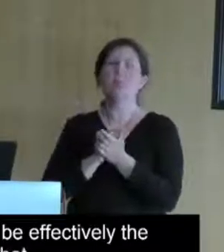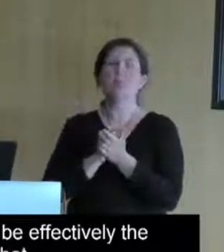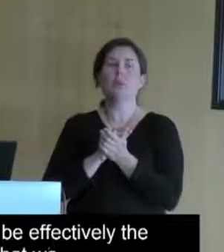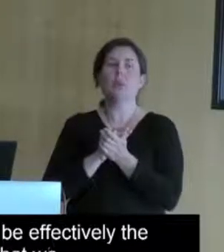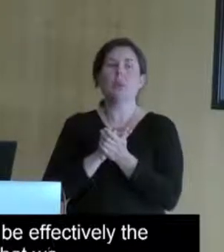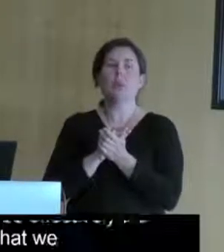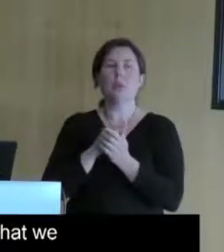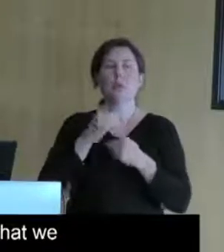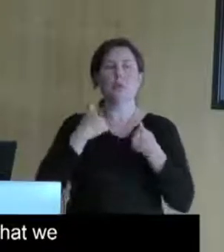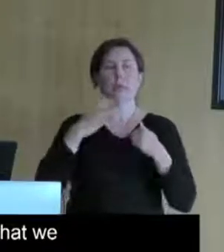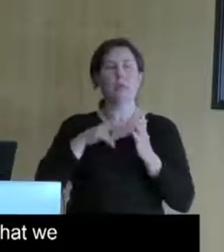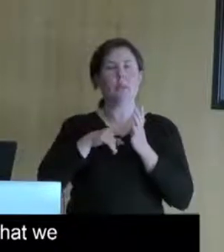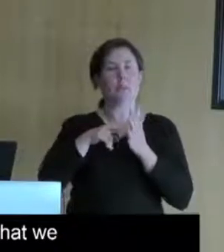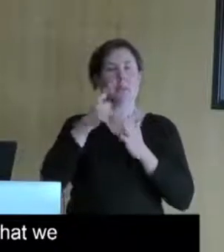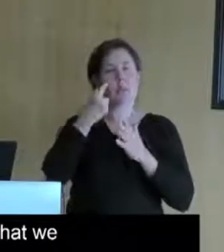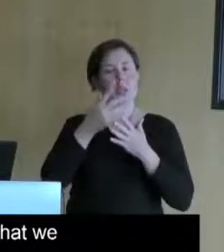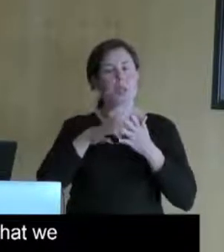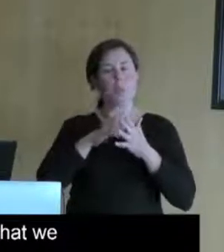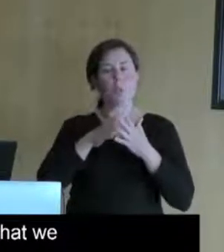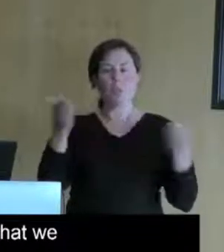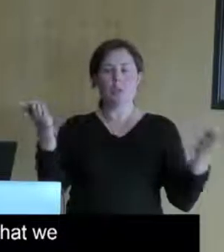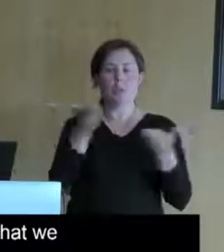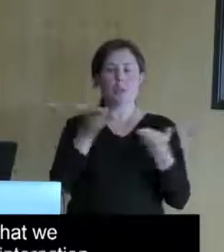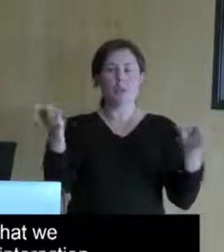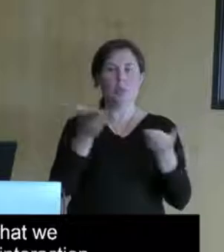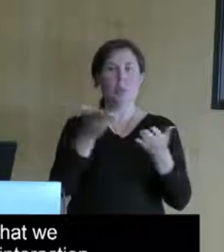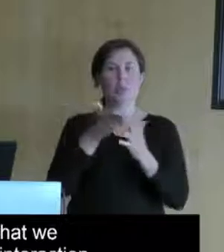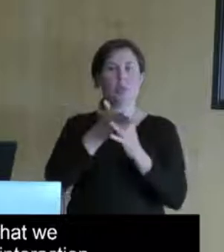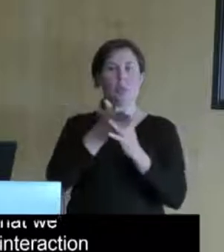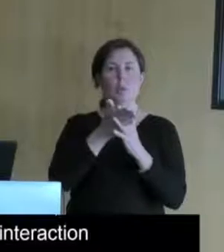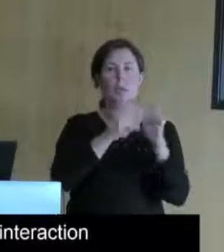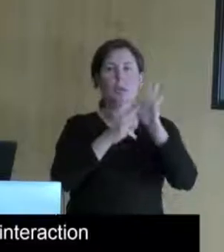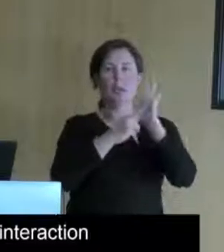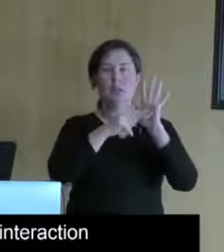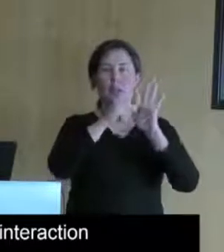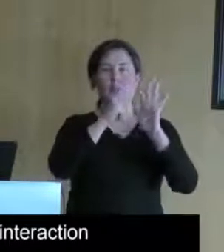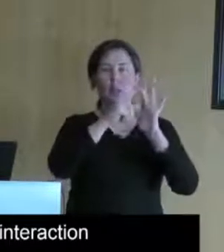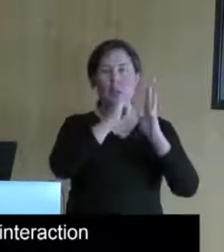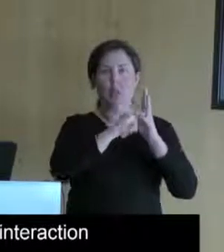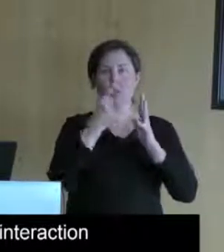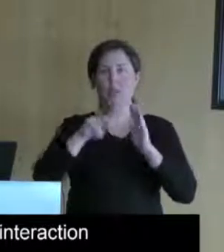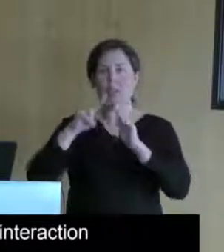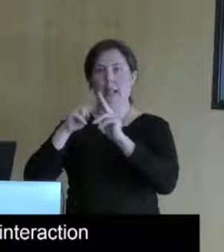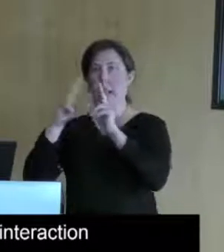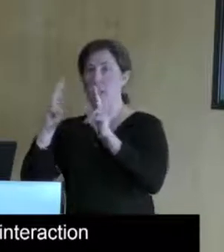emergency management will be effectively the first cabs off the rank.